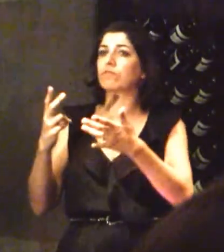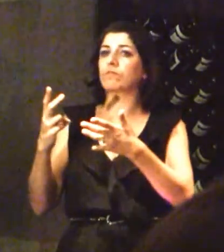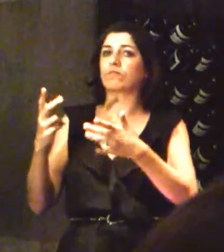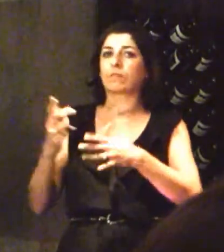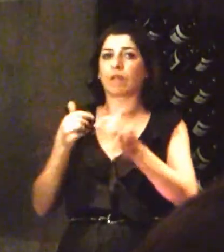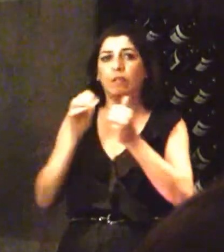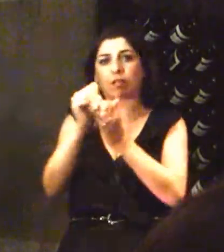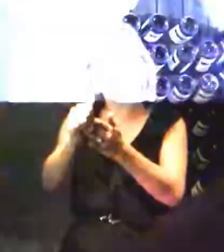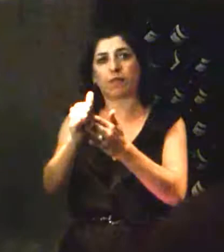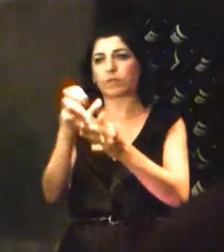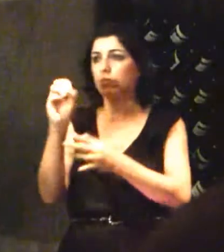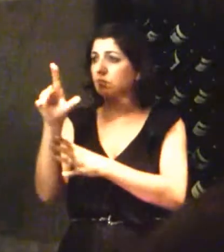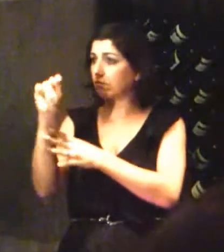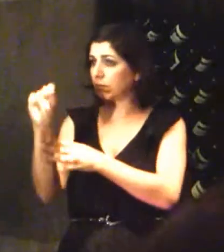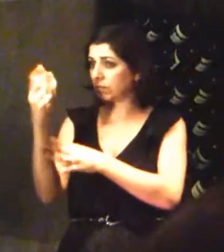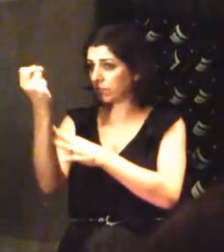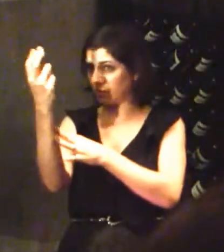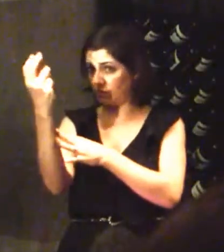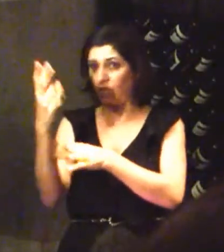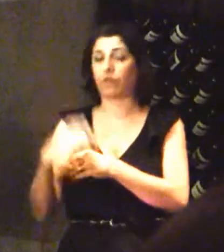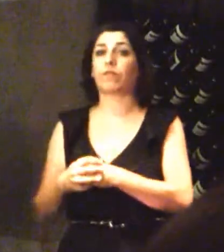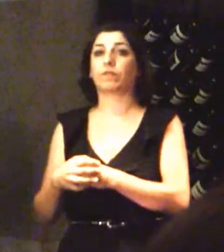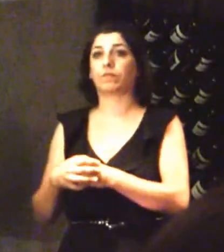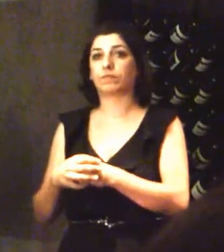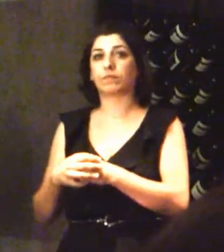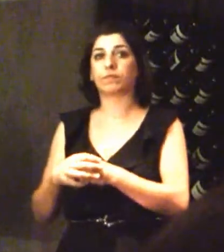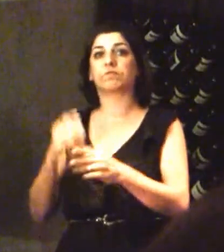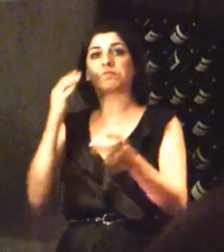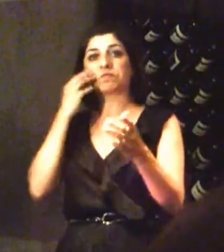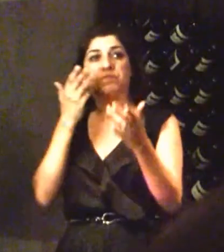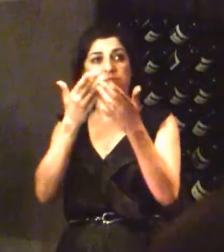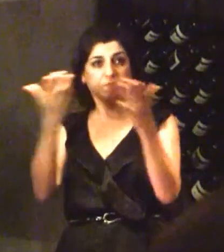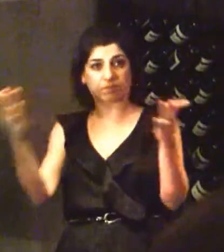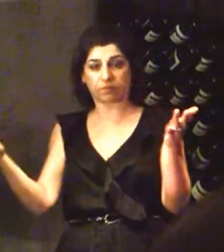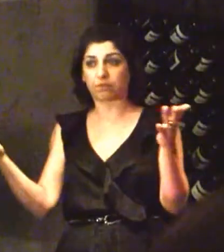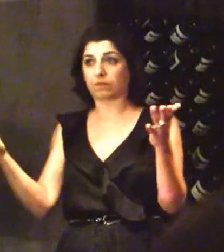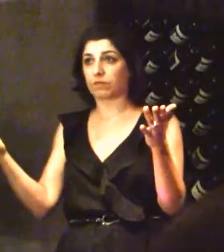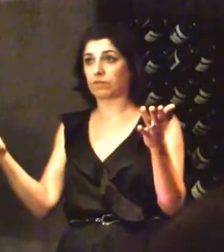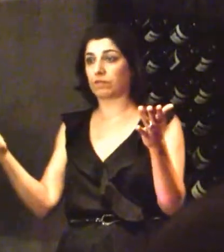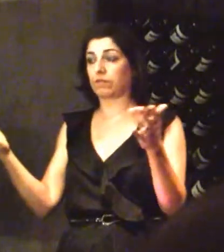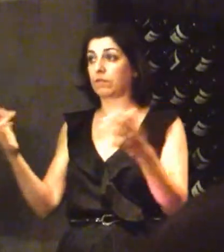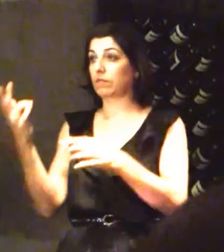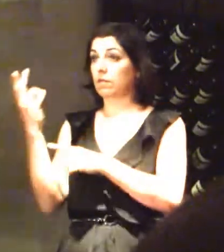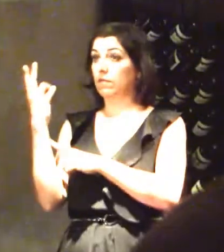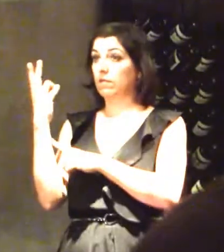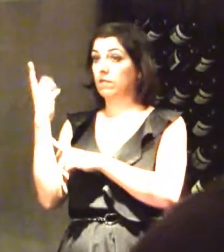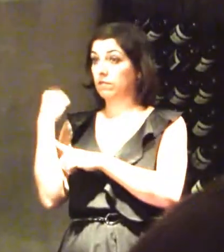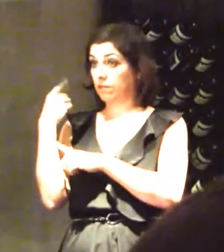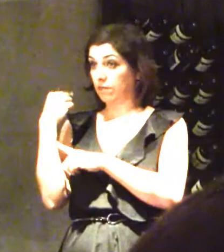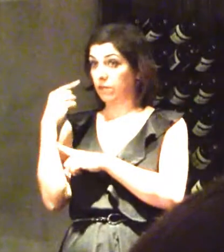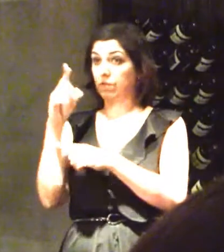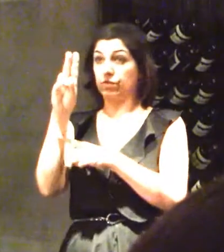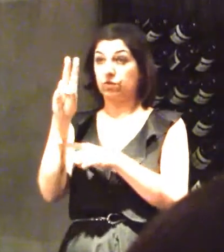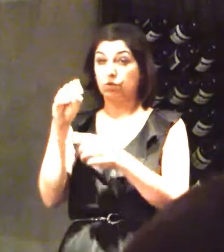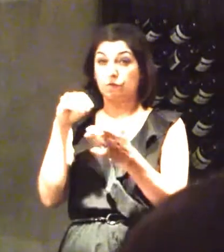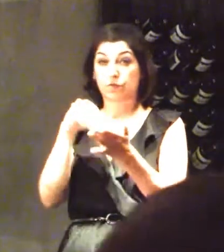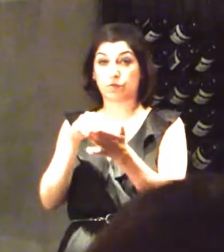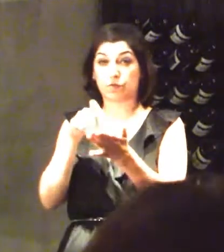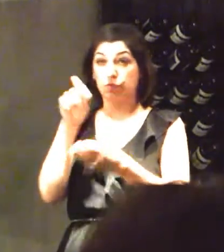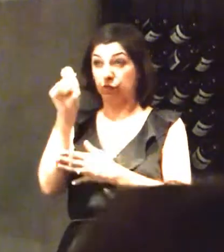day. I want to acknowledge you for all that you've done already. Last year, we raised $2.5